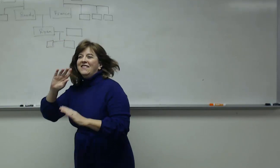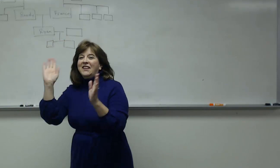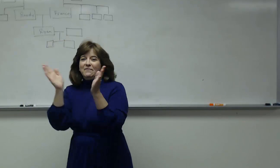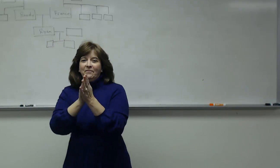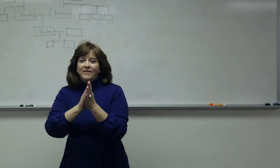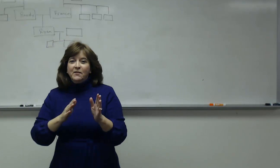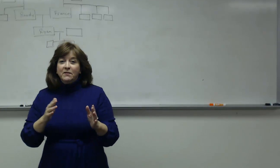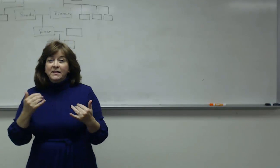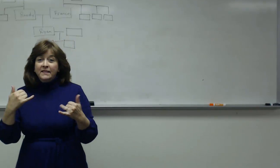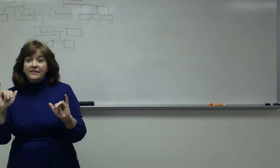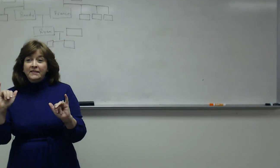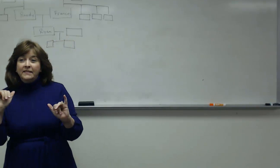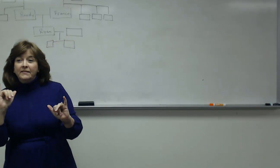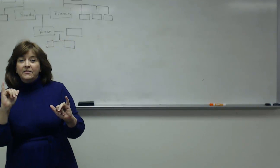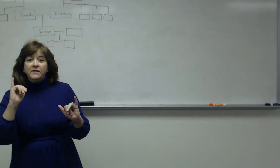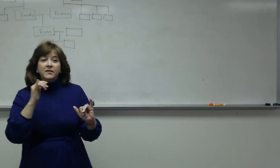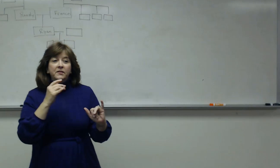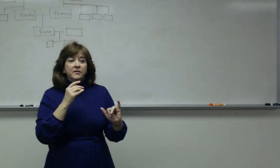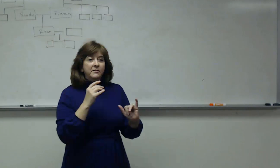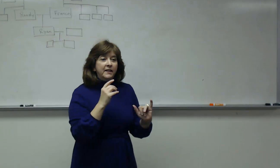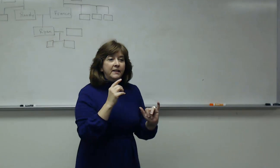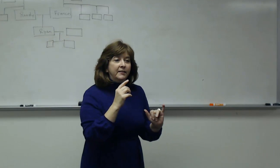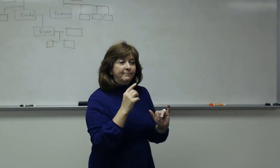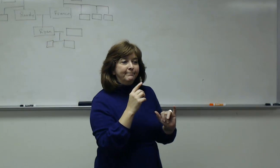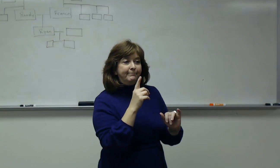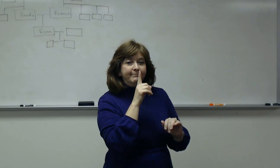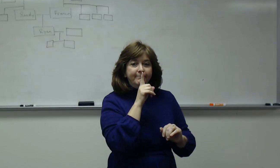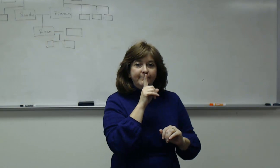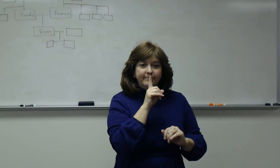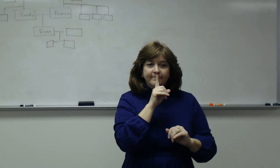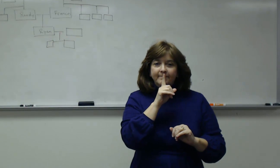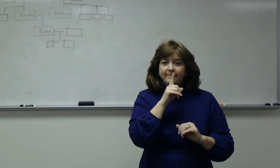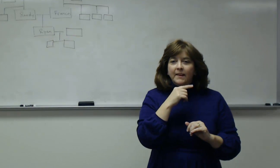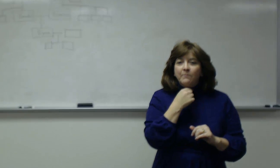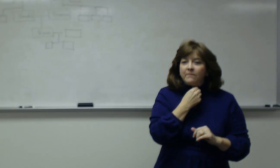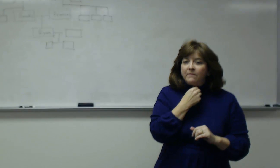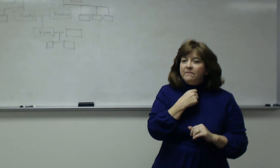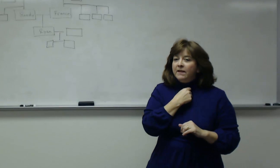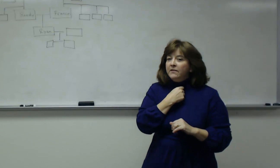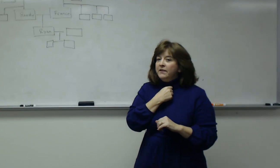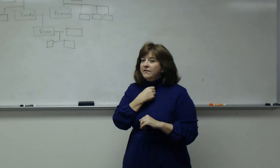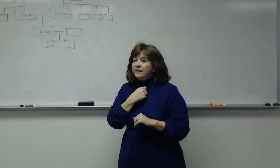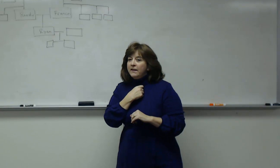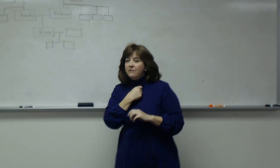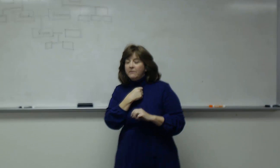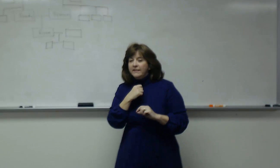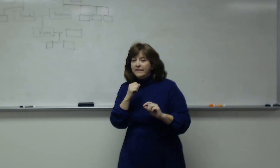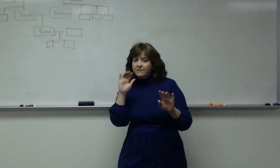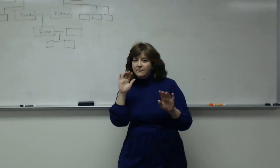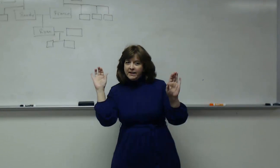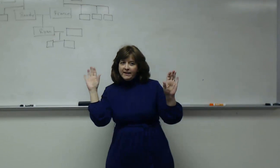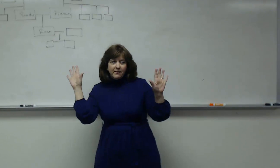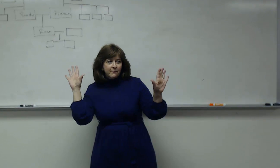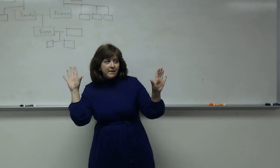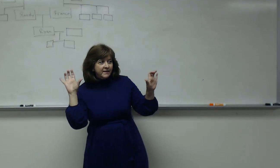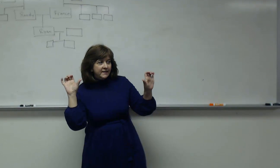Okay, so we're still going to, I'm not going to use a lot of voice, and we're trying to get where everybody can see